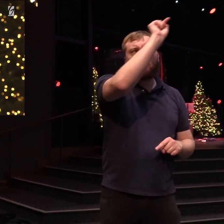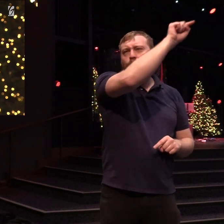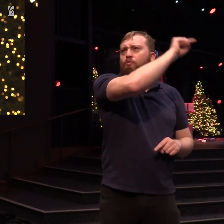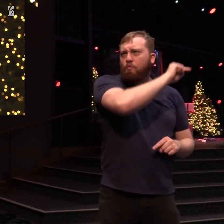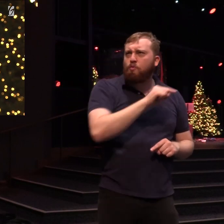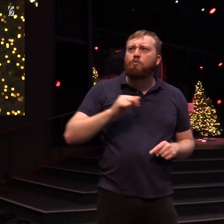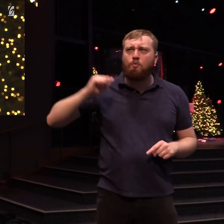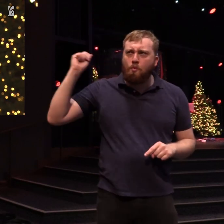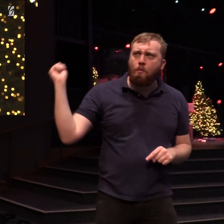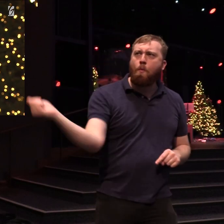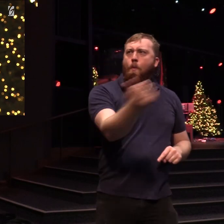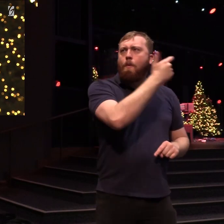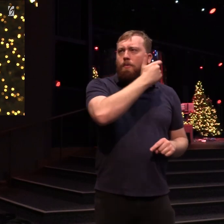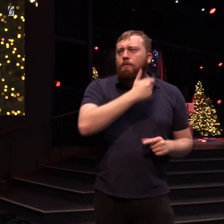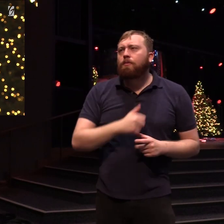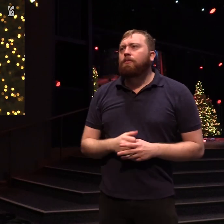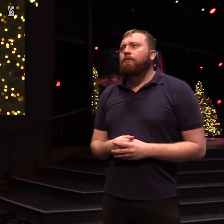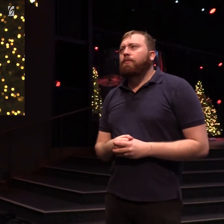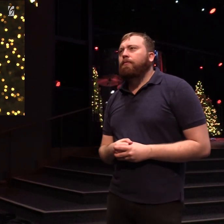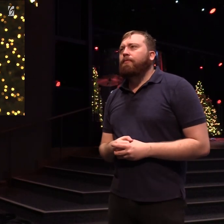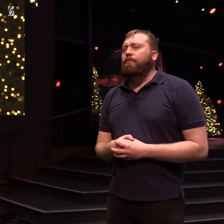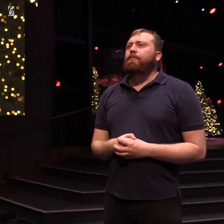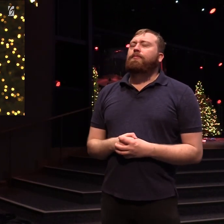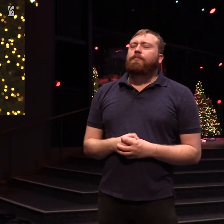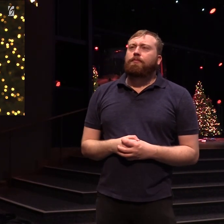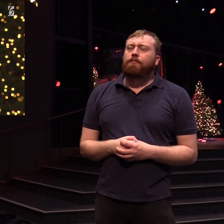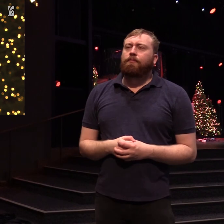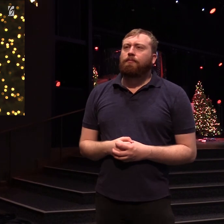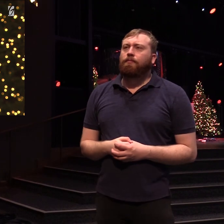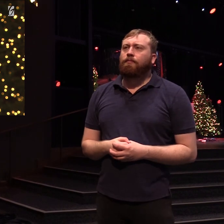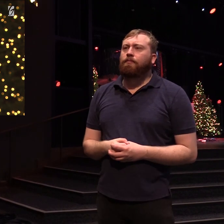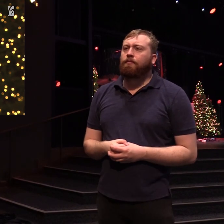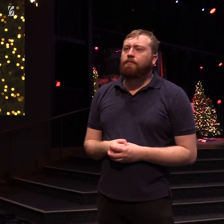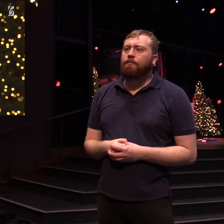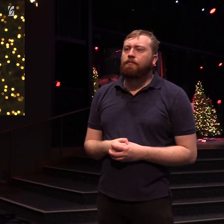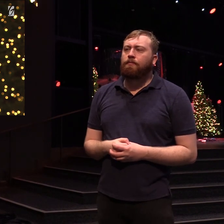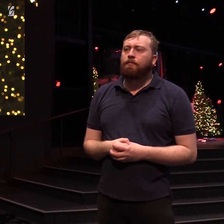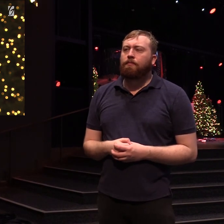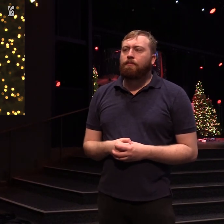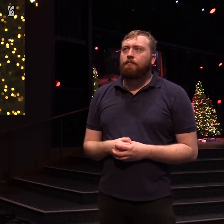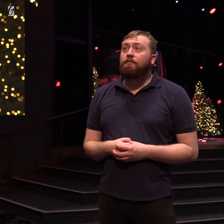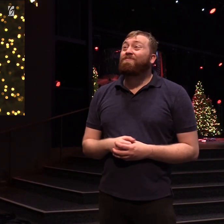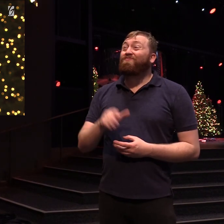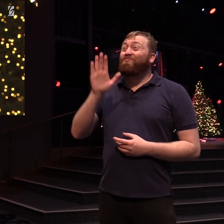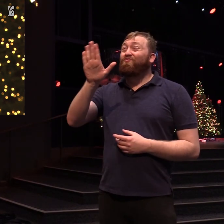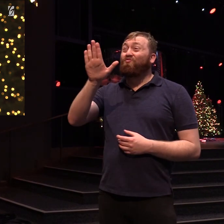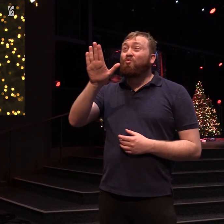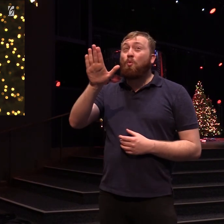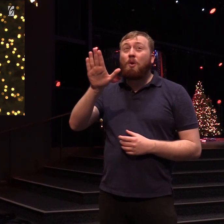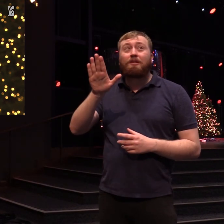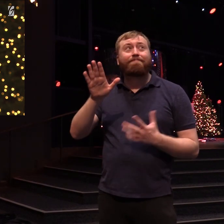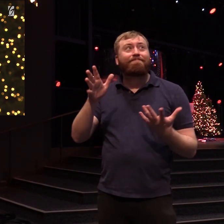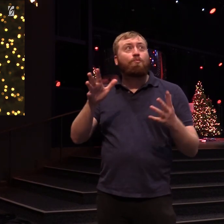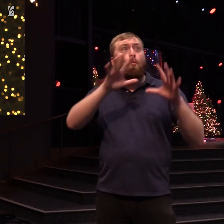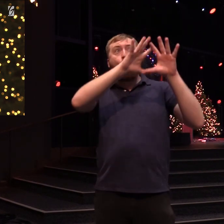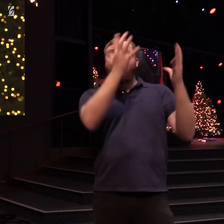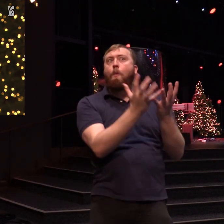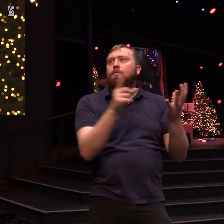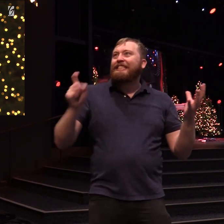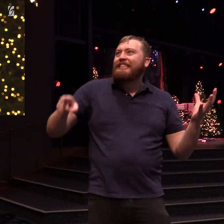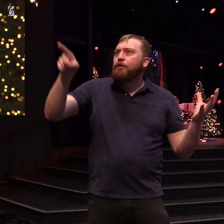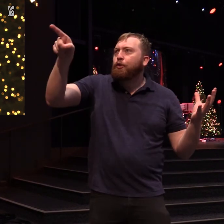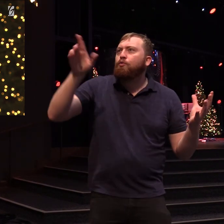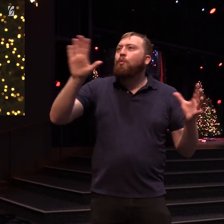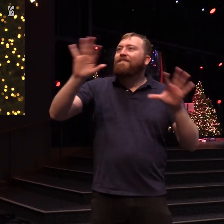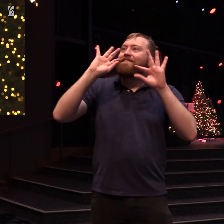And you. And you. And you. And your society needs you. Your